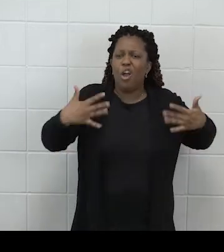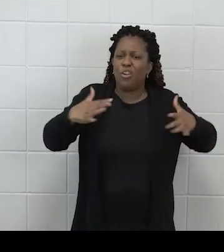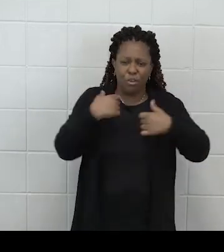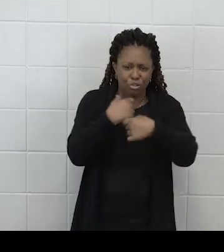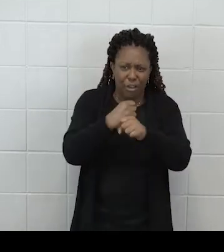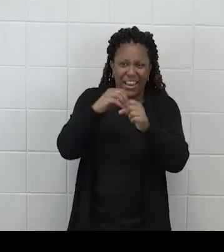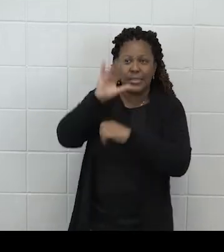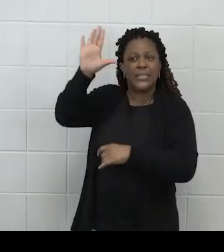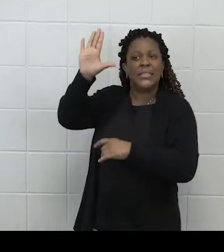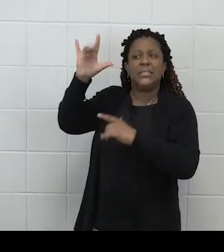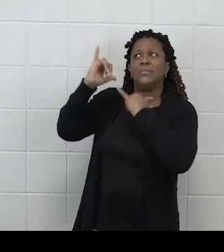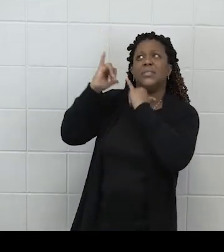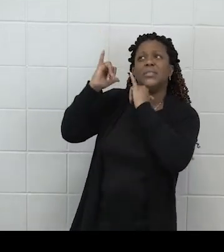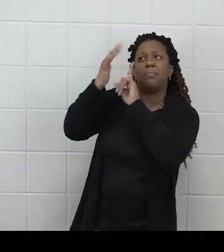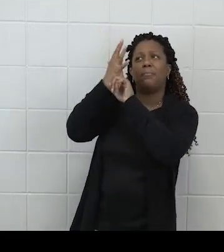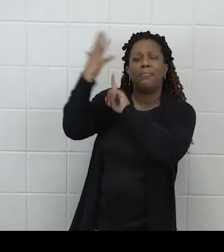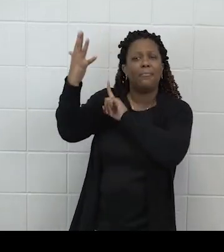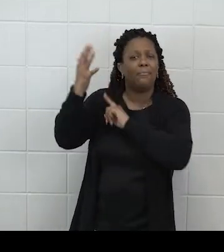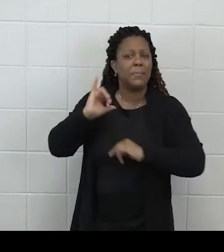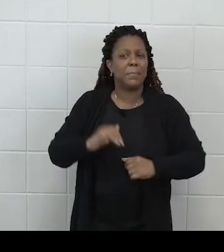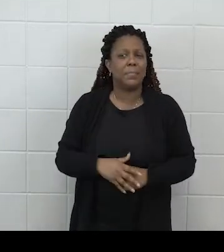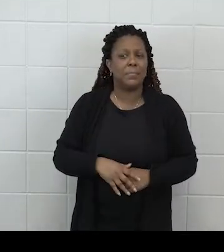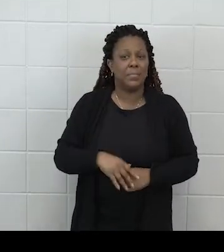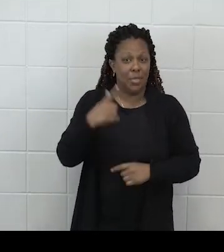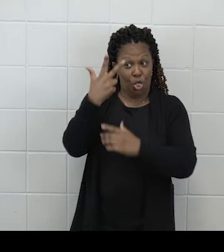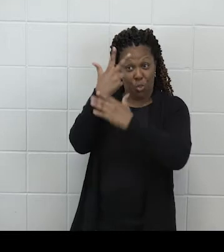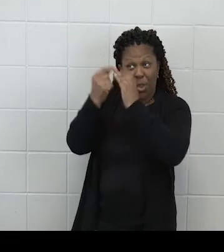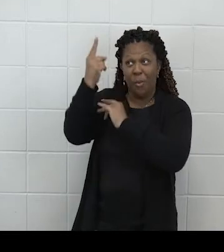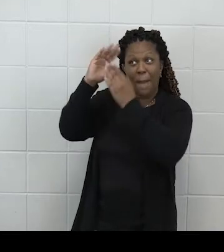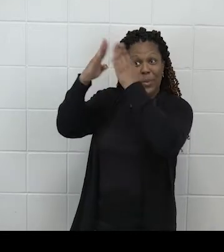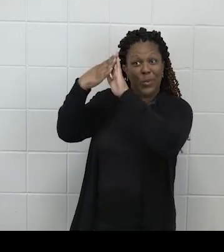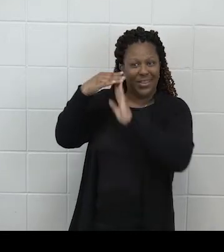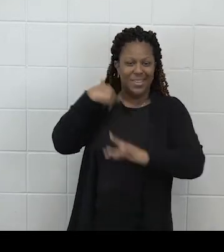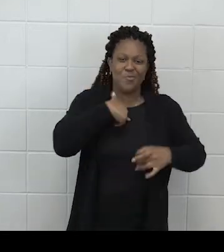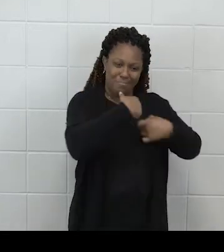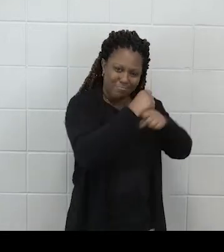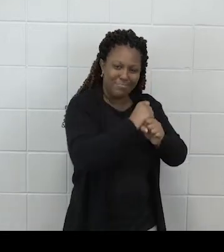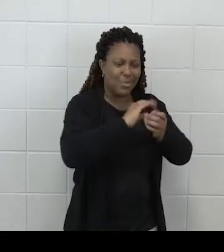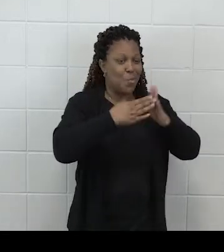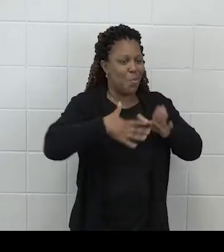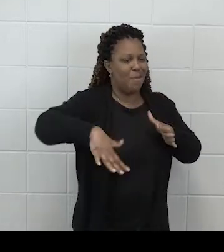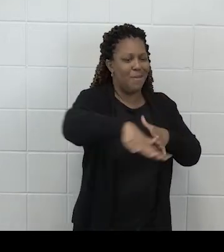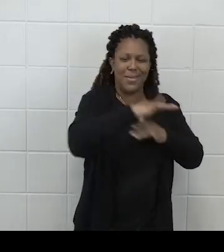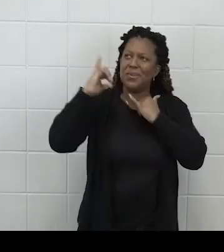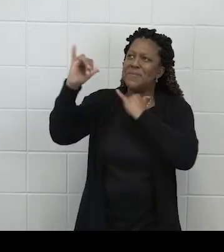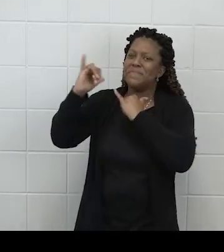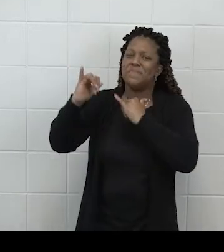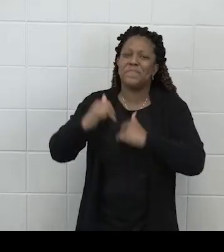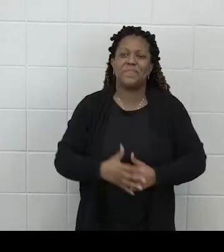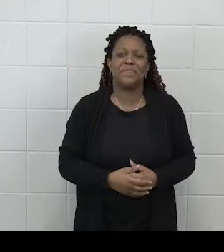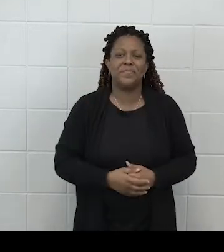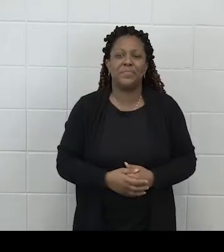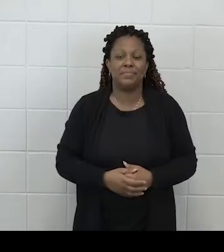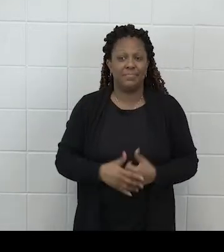created for beloved community. And still gathering here on the first anniversary